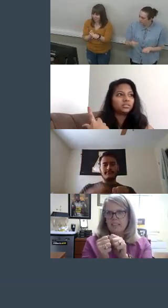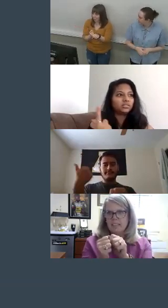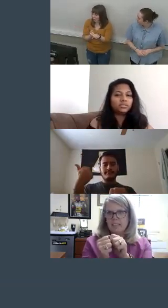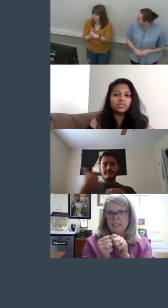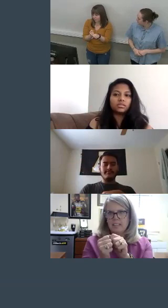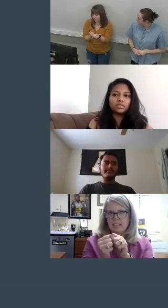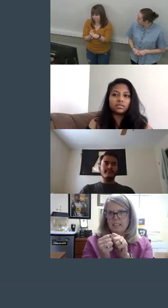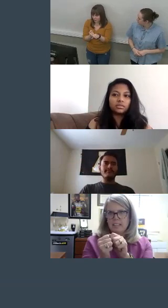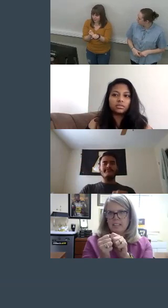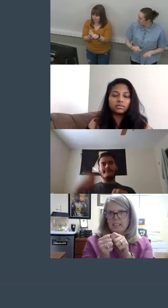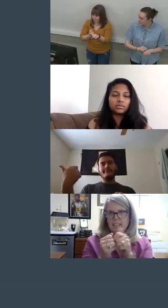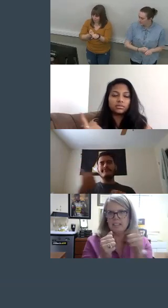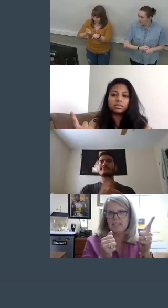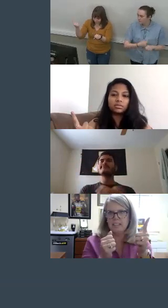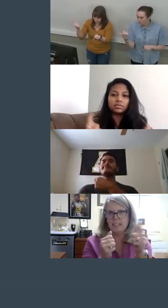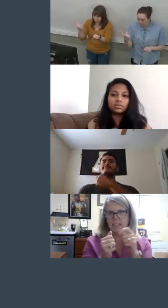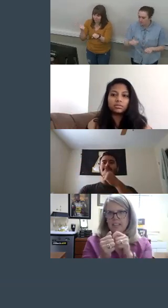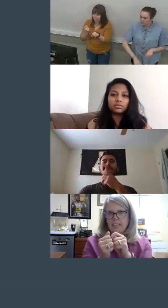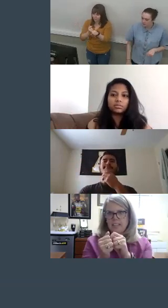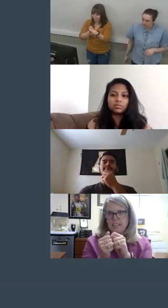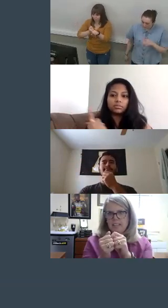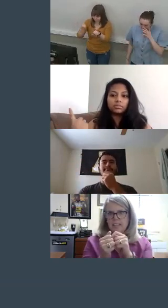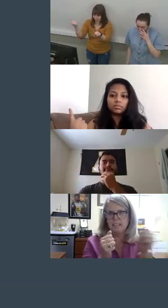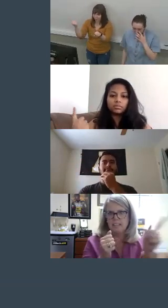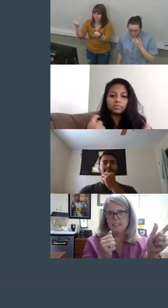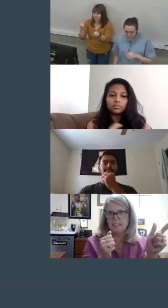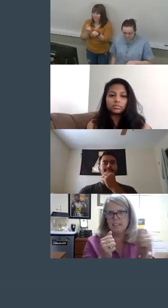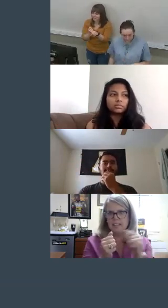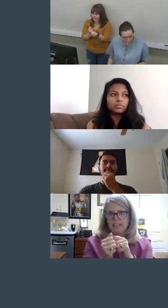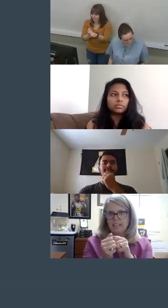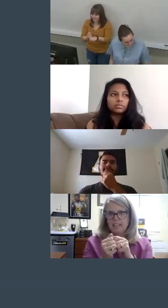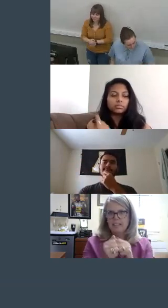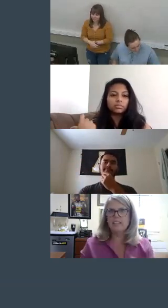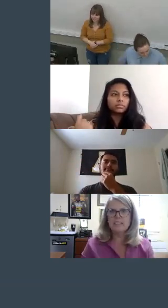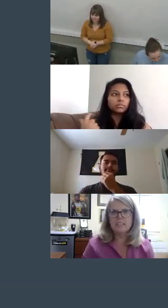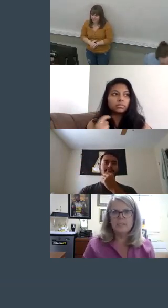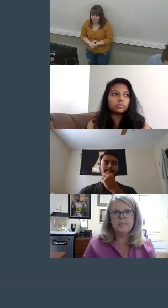not like you are leaving by choice. It's like you have no choice. Yeah. You are leaving.